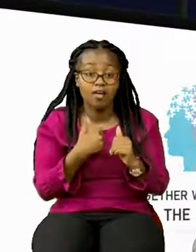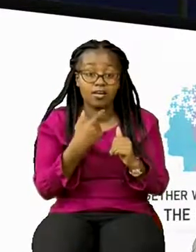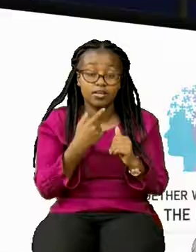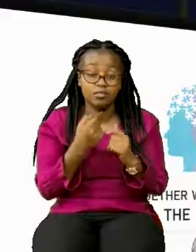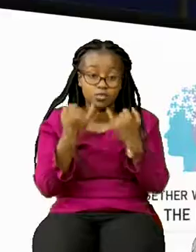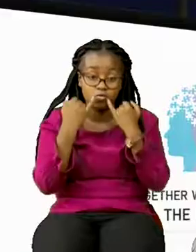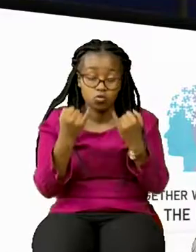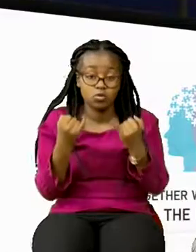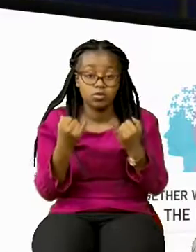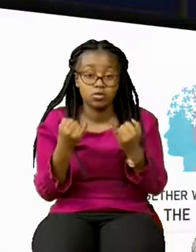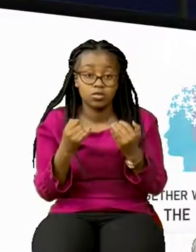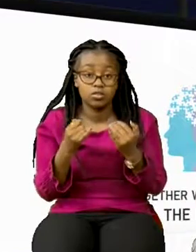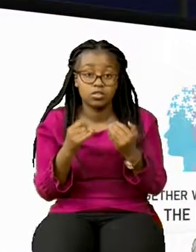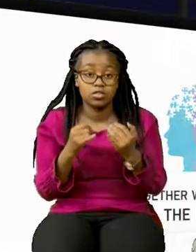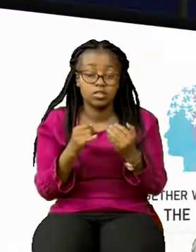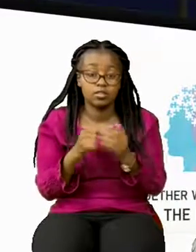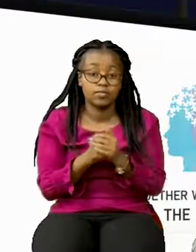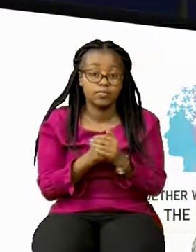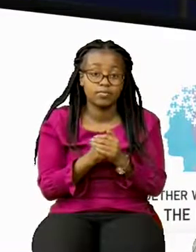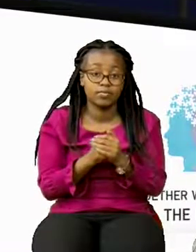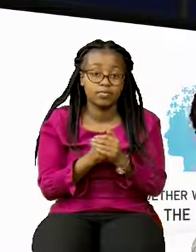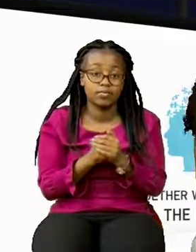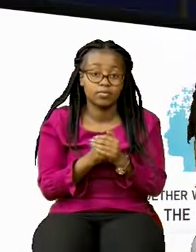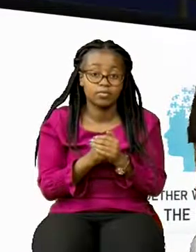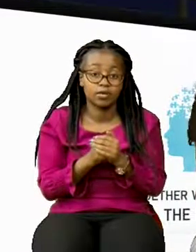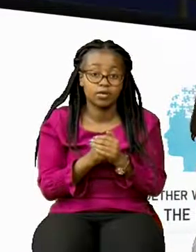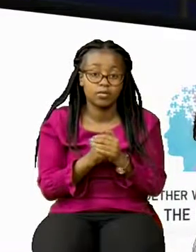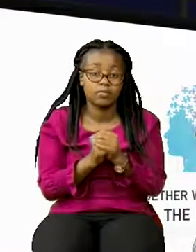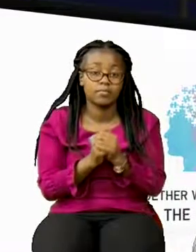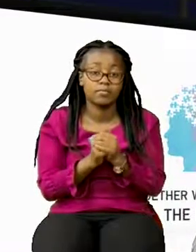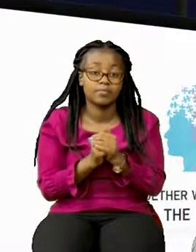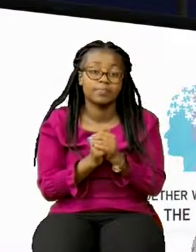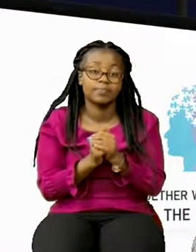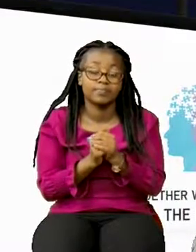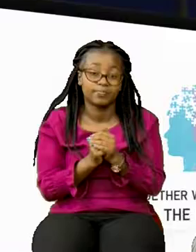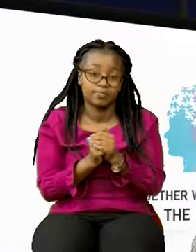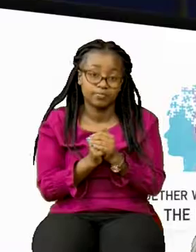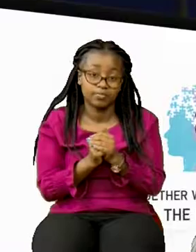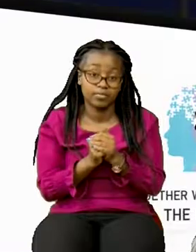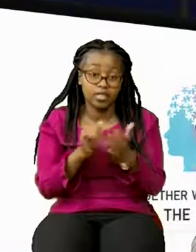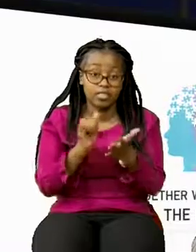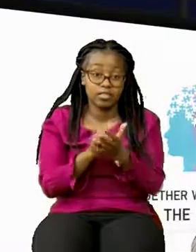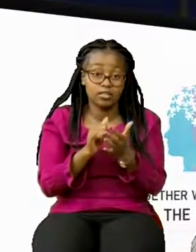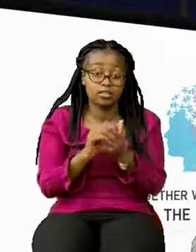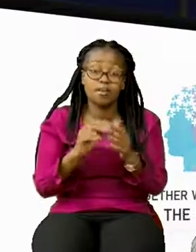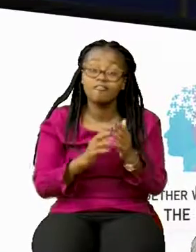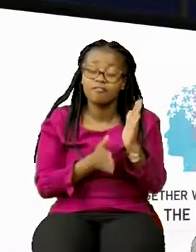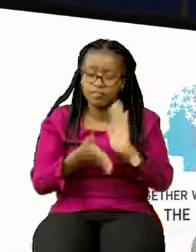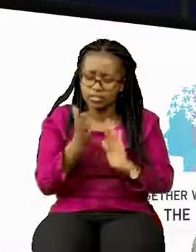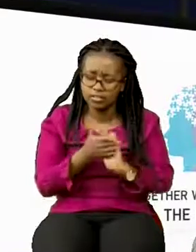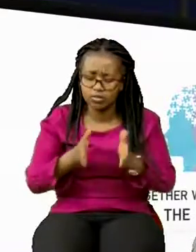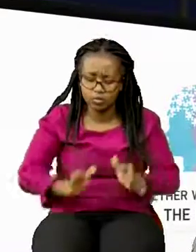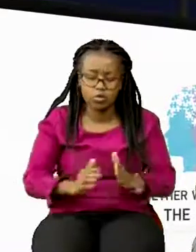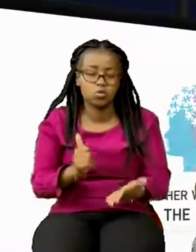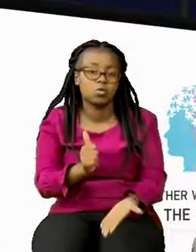that you administer through the back. They're called suppositories. I hope I got that right. And that is the fastest way to